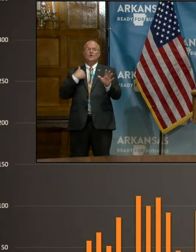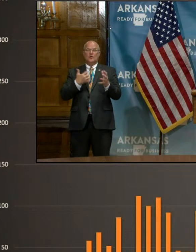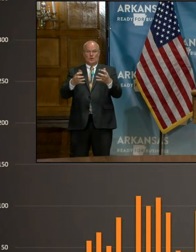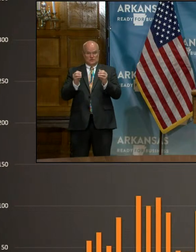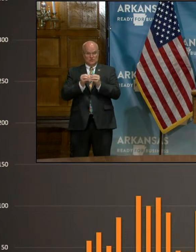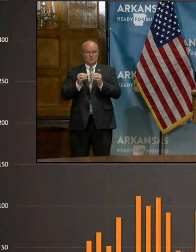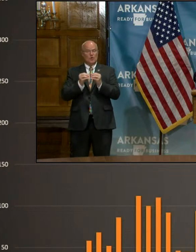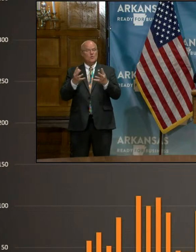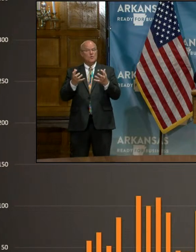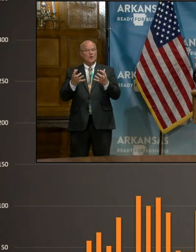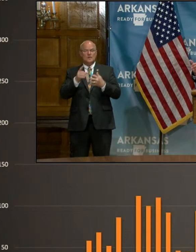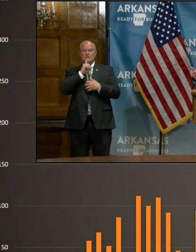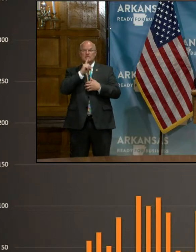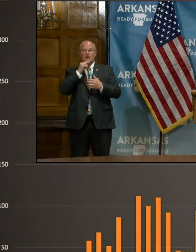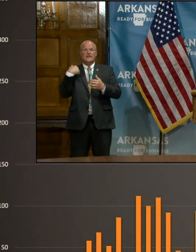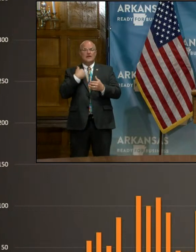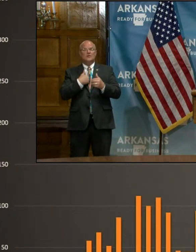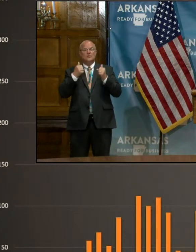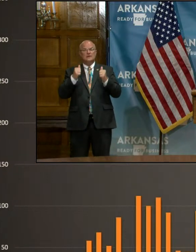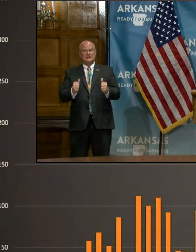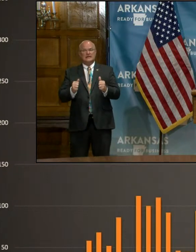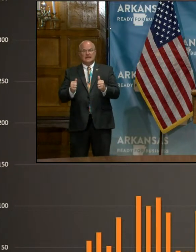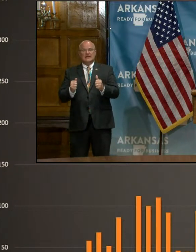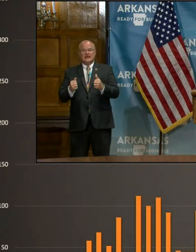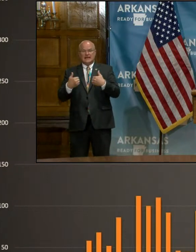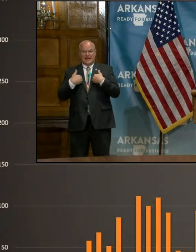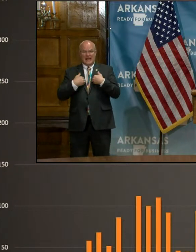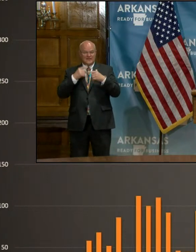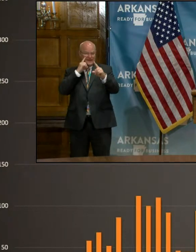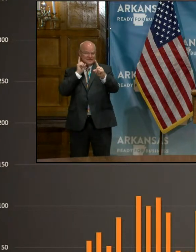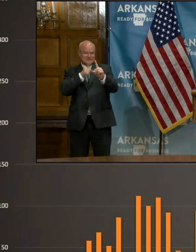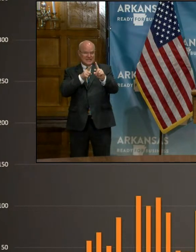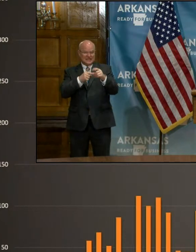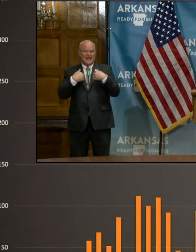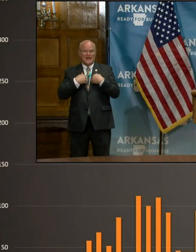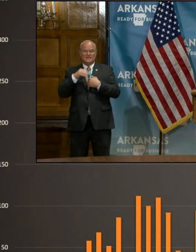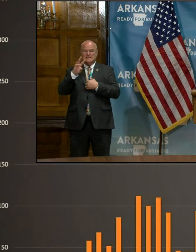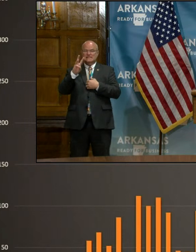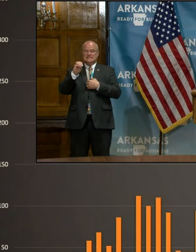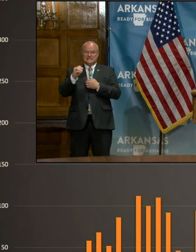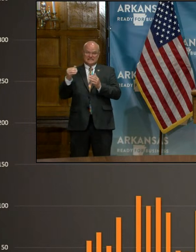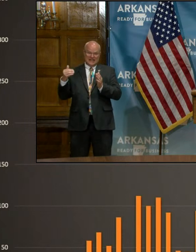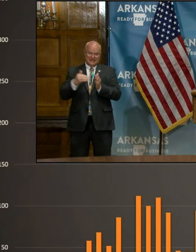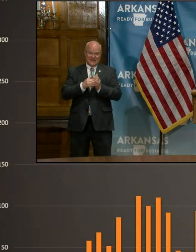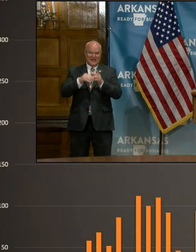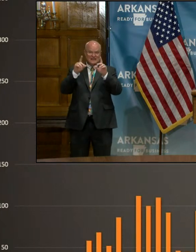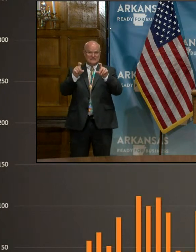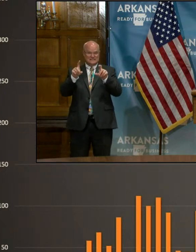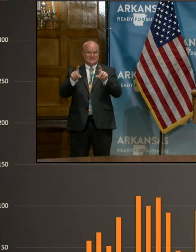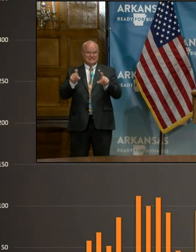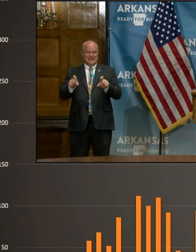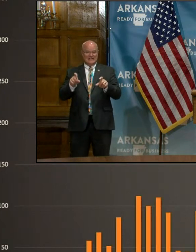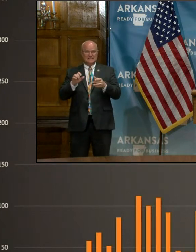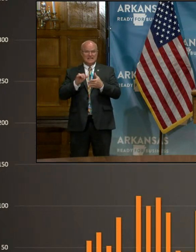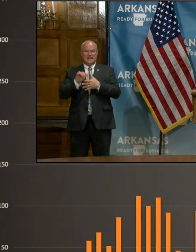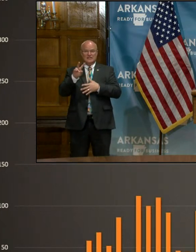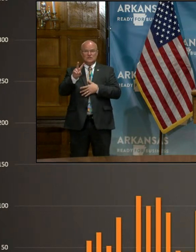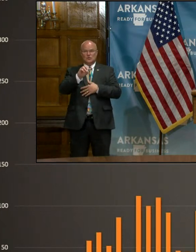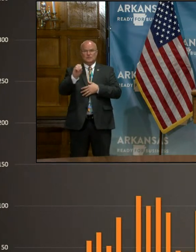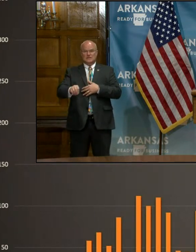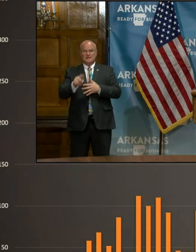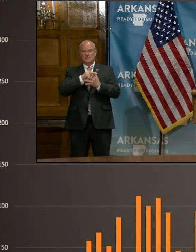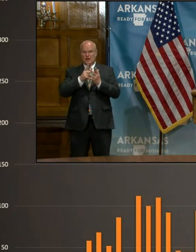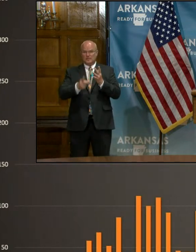want to do more to make sure that we can get our objective of having 60,000 tests, which is 2%